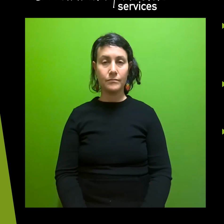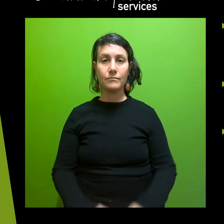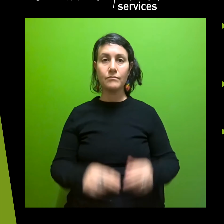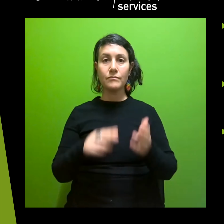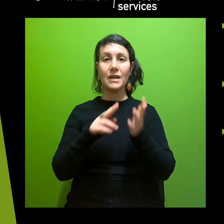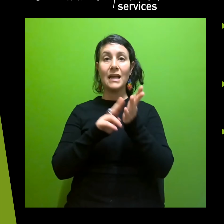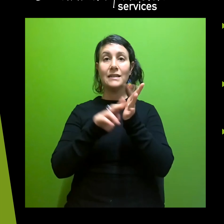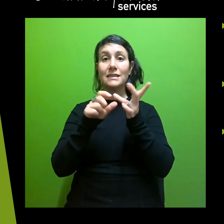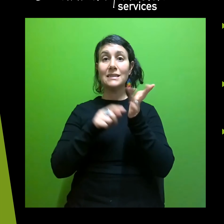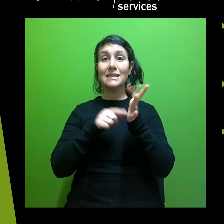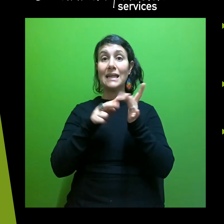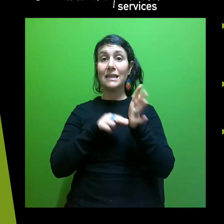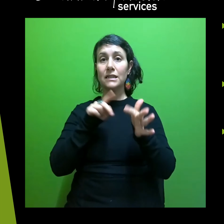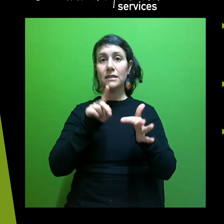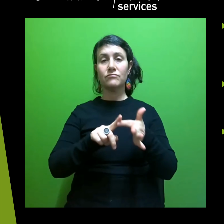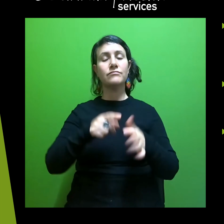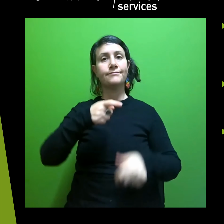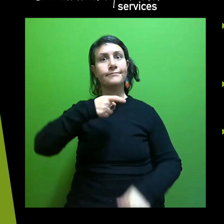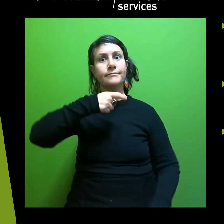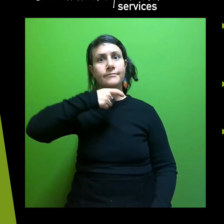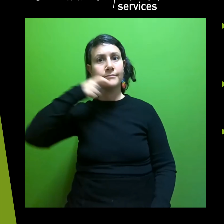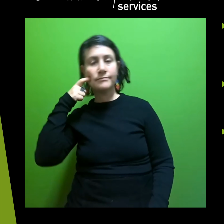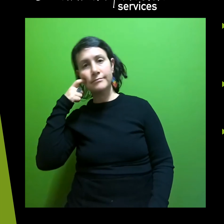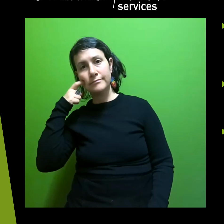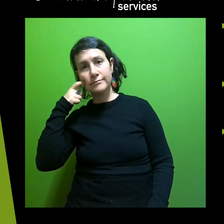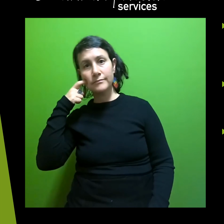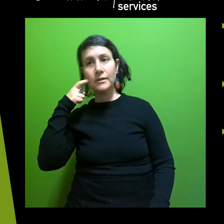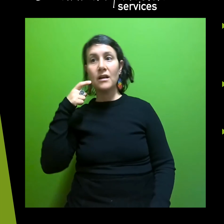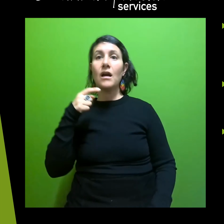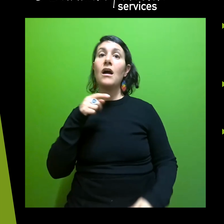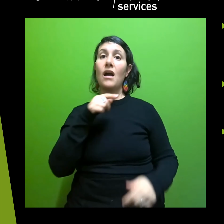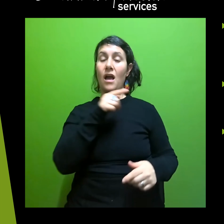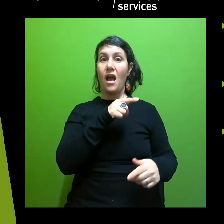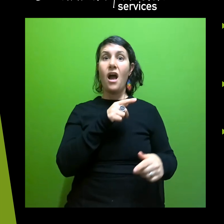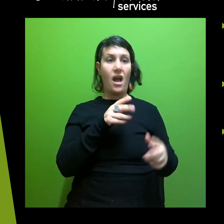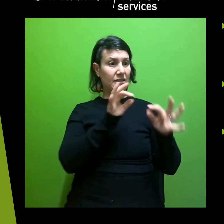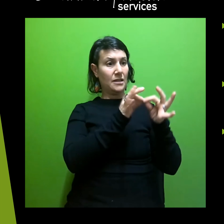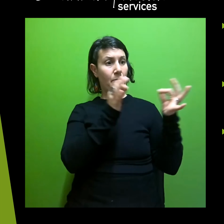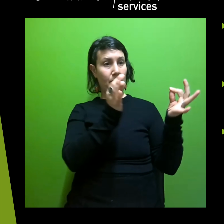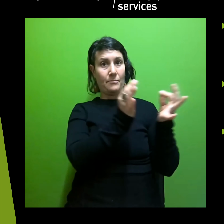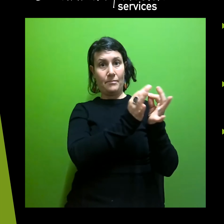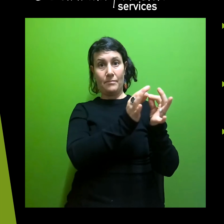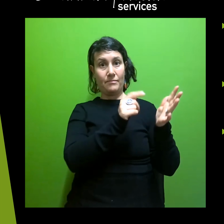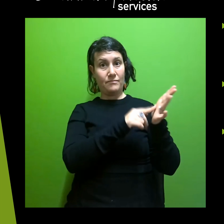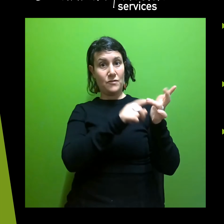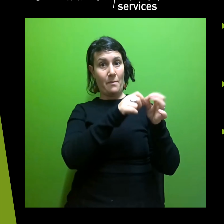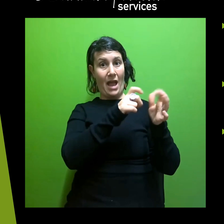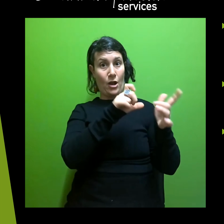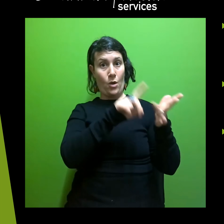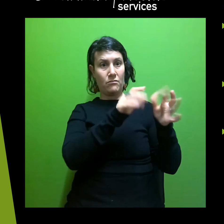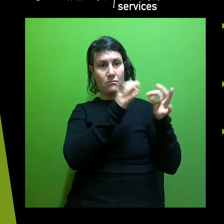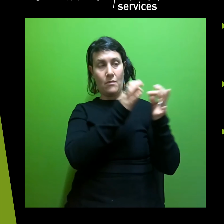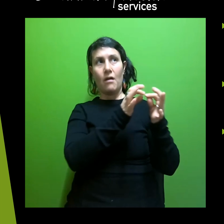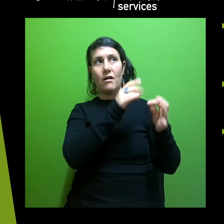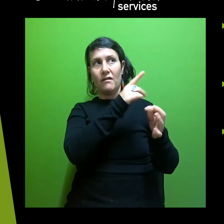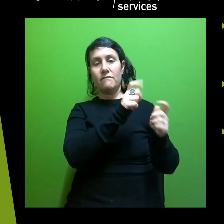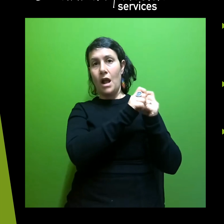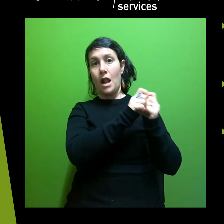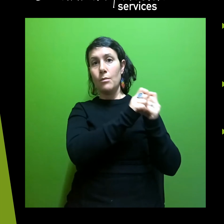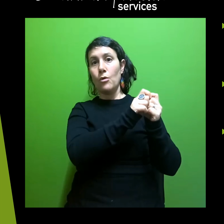Nicotine is highly addictive, which is valuable to tobacco and vape companies as it builds their clients' dependence on